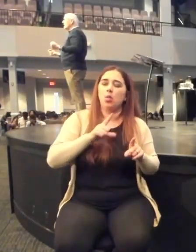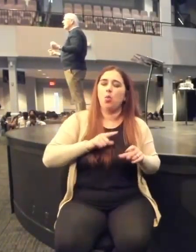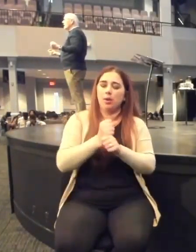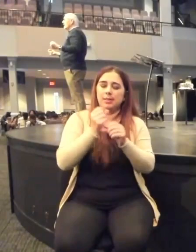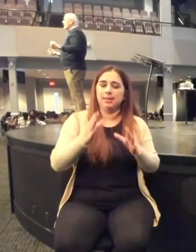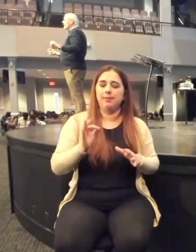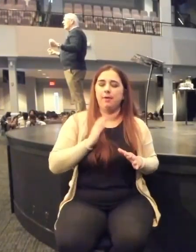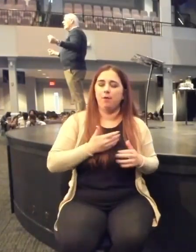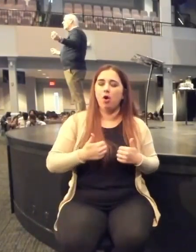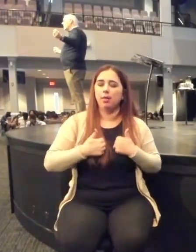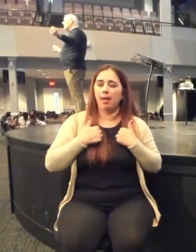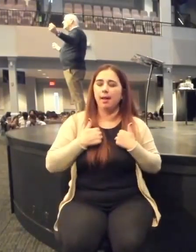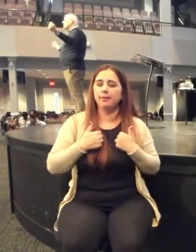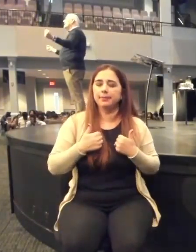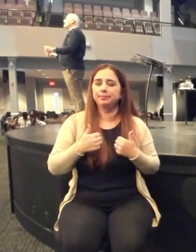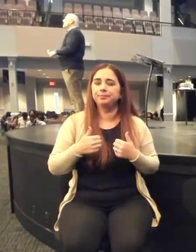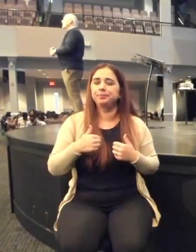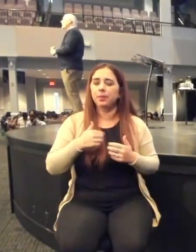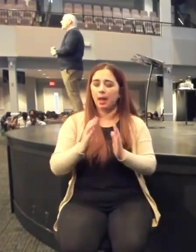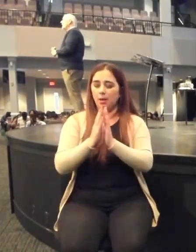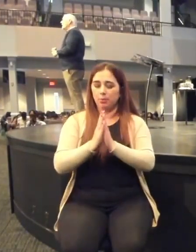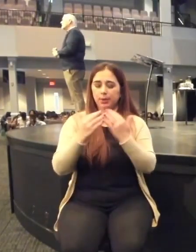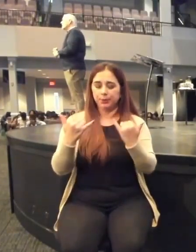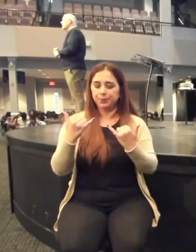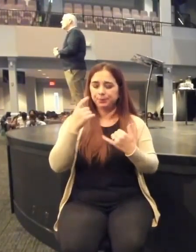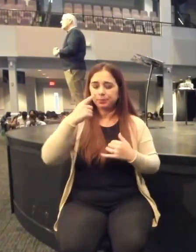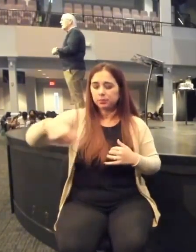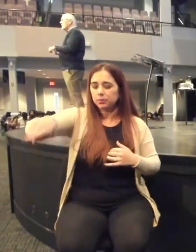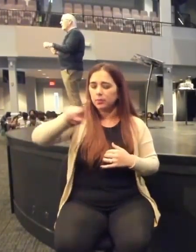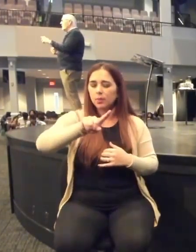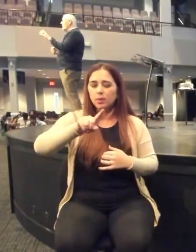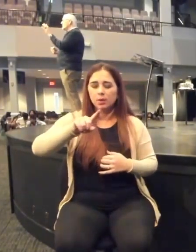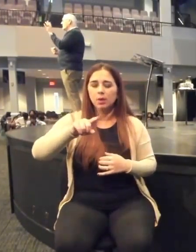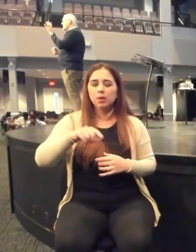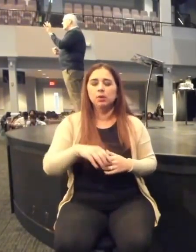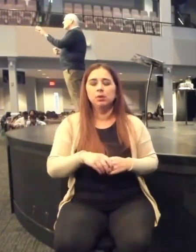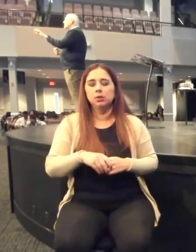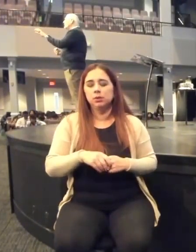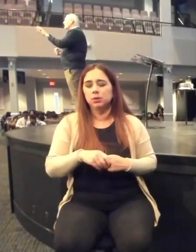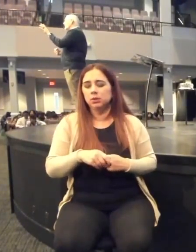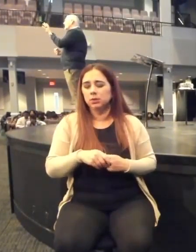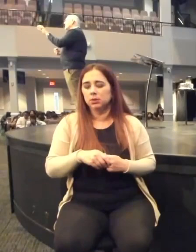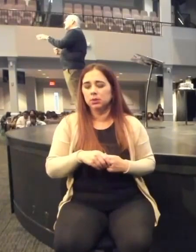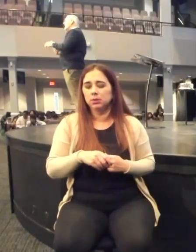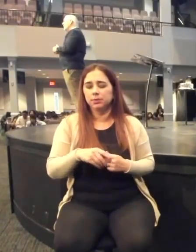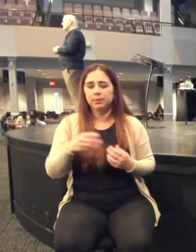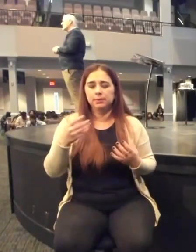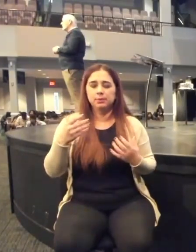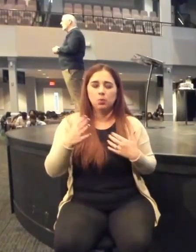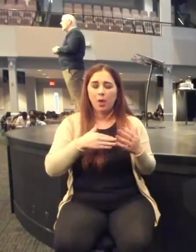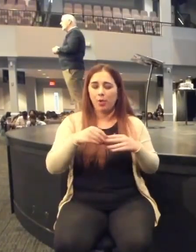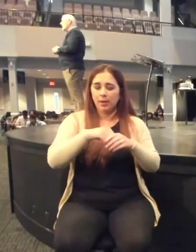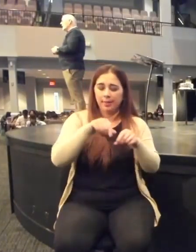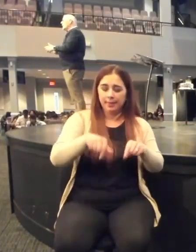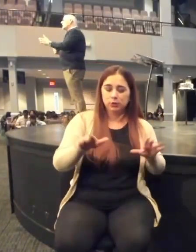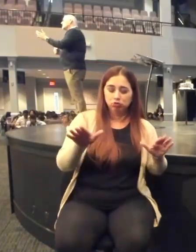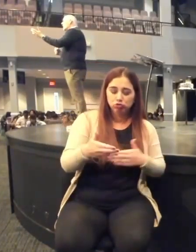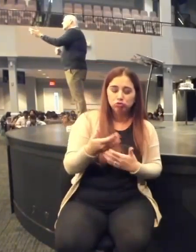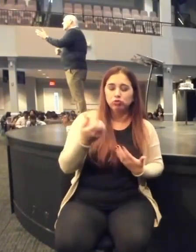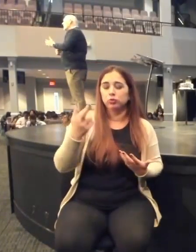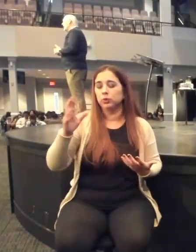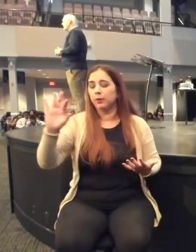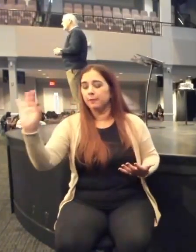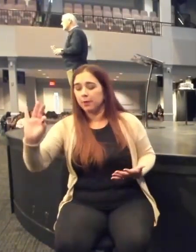lives. And Lord, I pray today for anyone that's within the sound of my voice here in this room or at our Frederick campus, or anyone